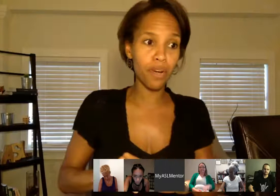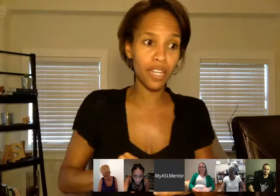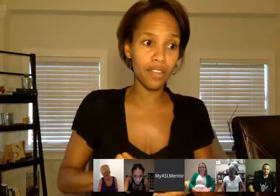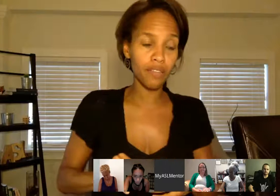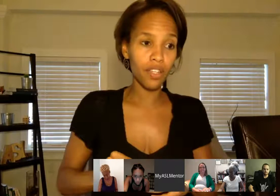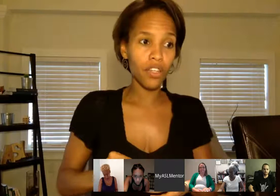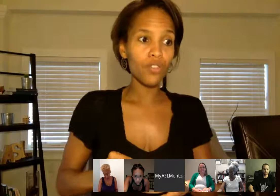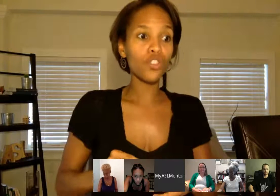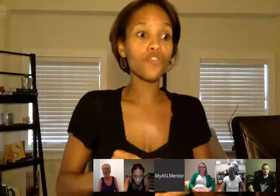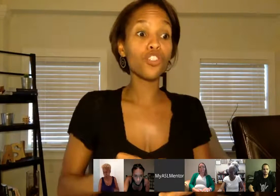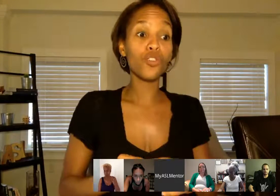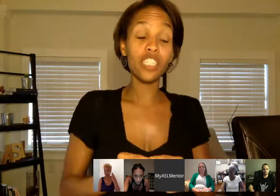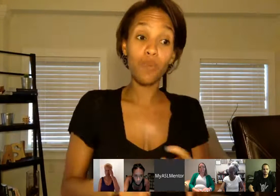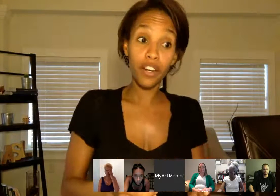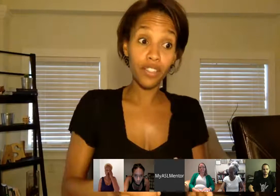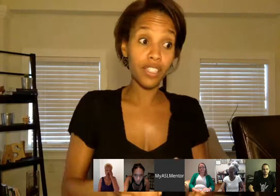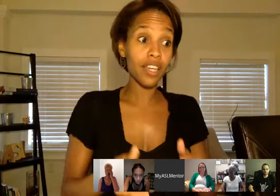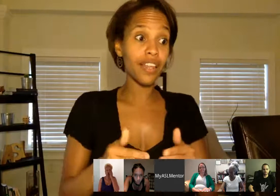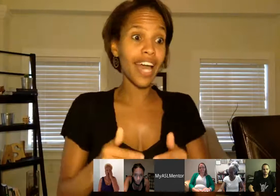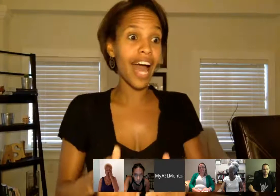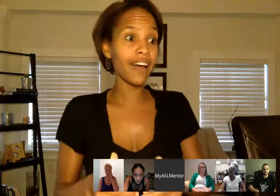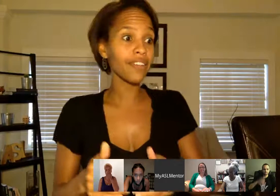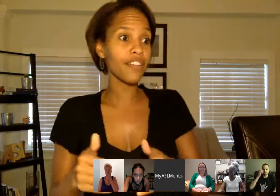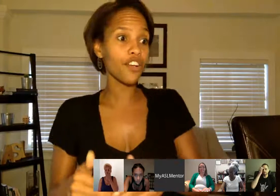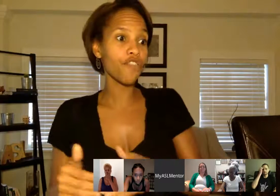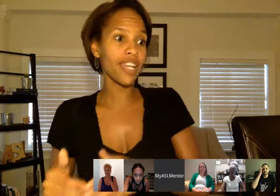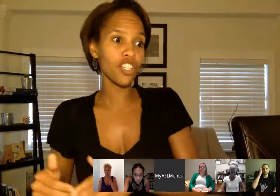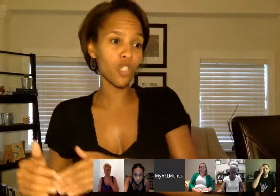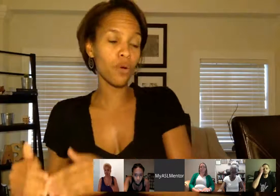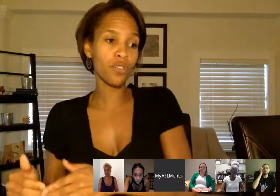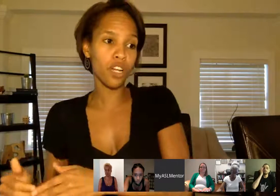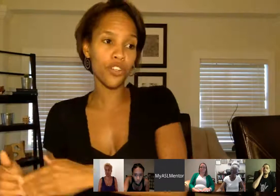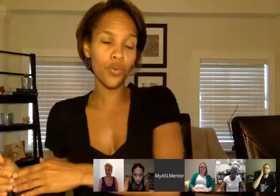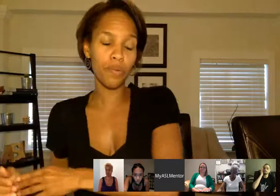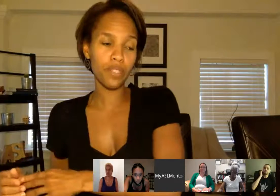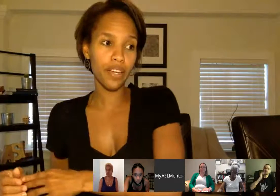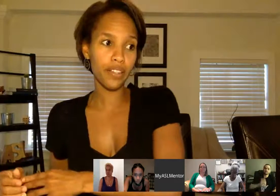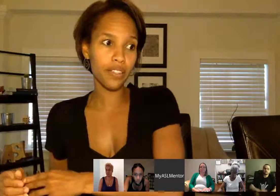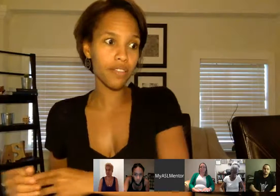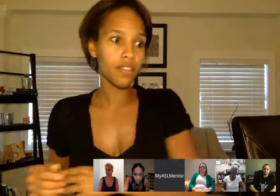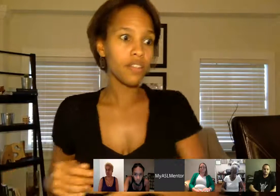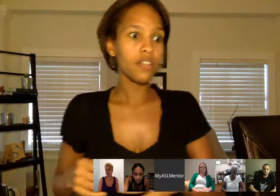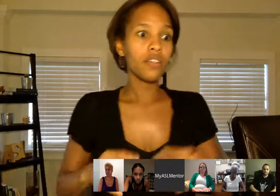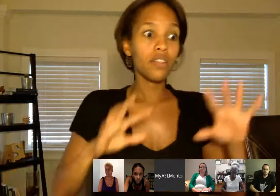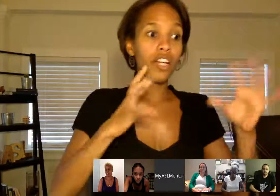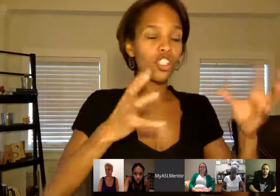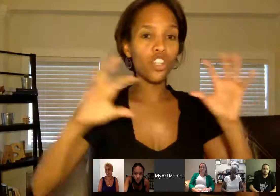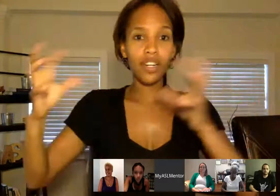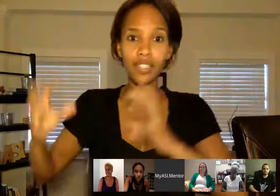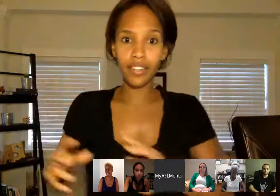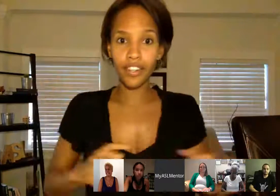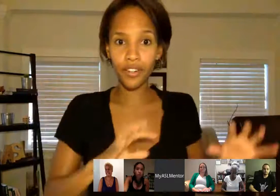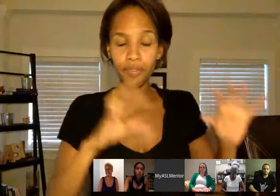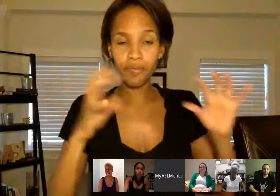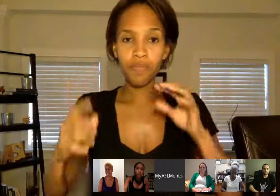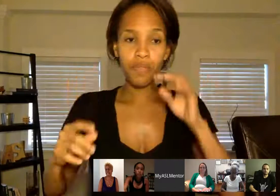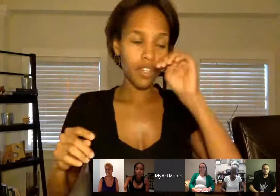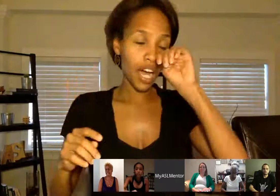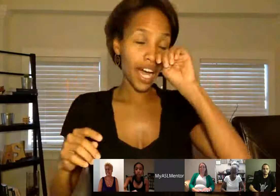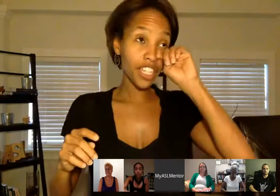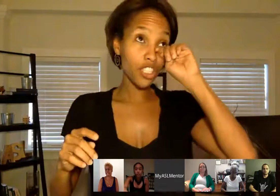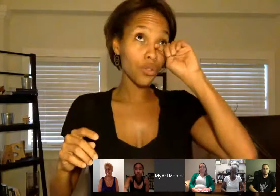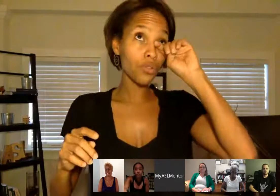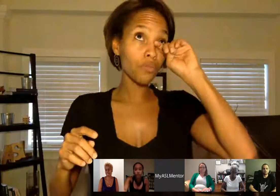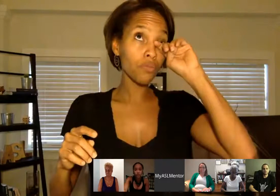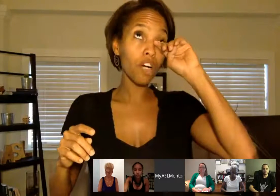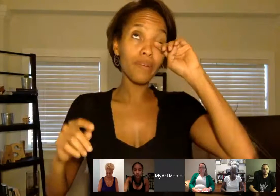spent their money. So for transparency, they had their financials posted on their website. Lots of chunks in here. I